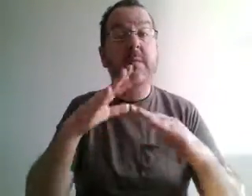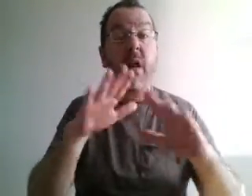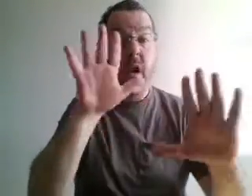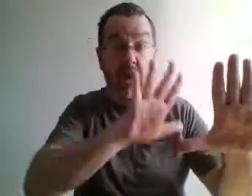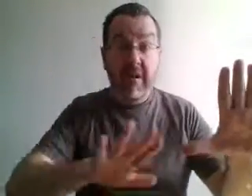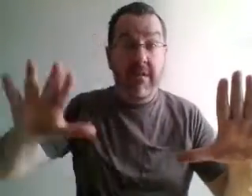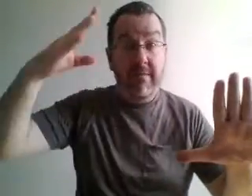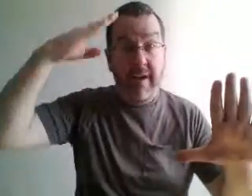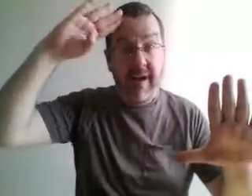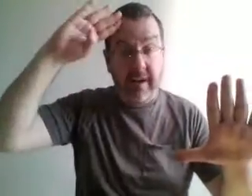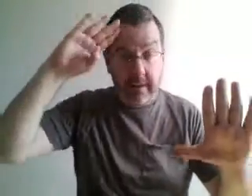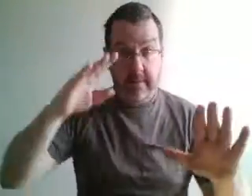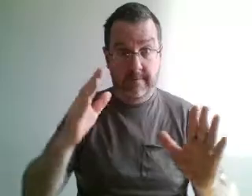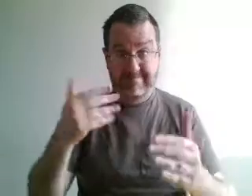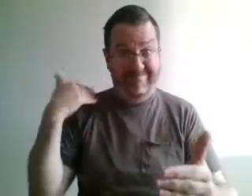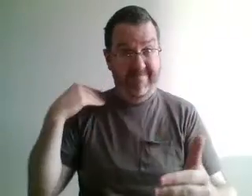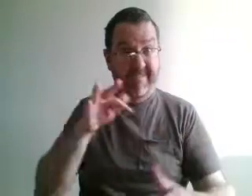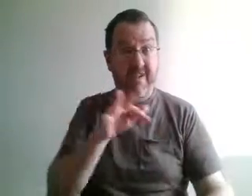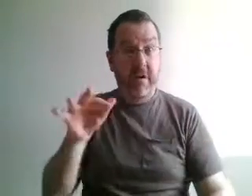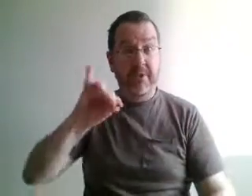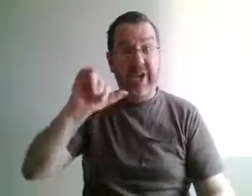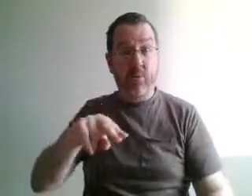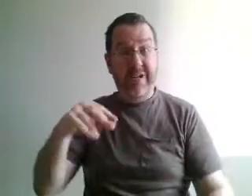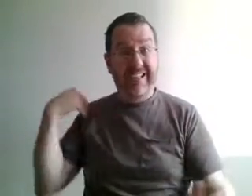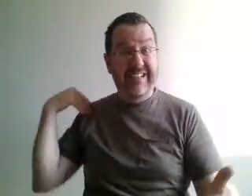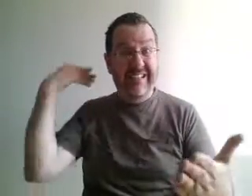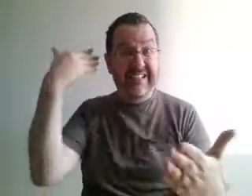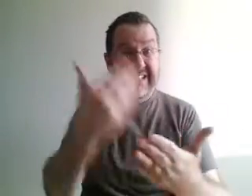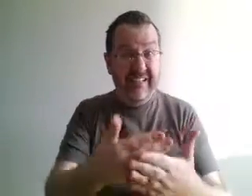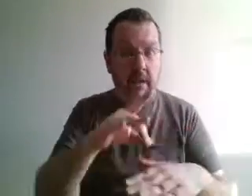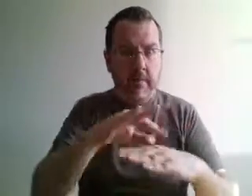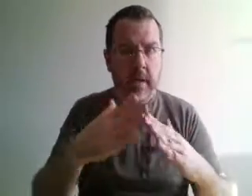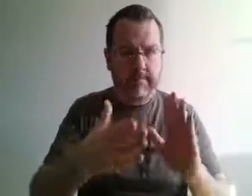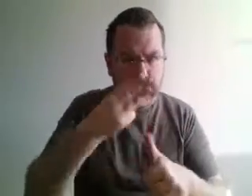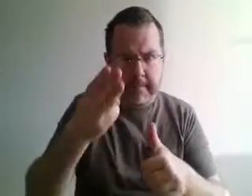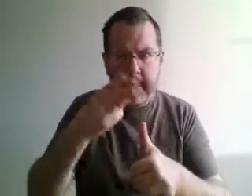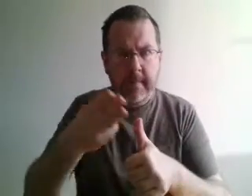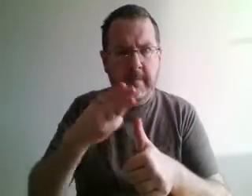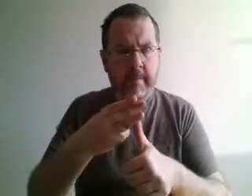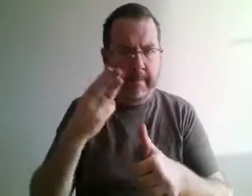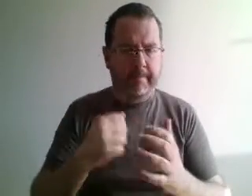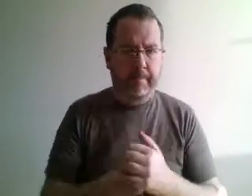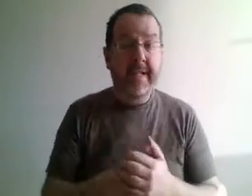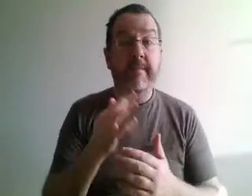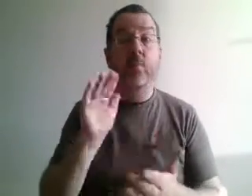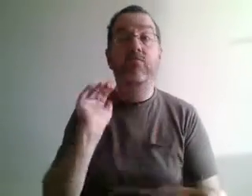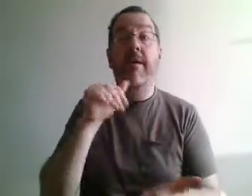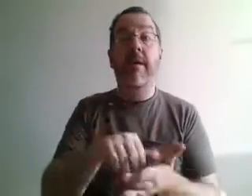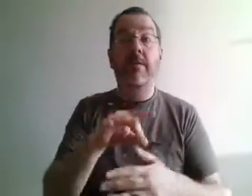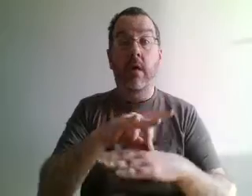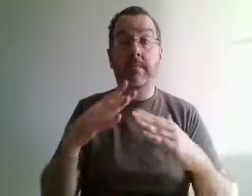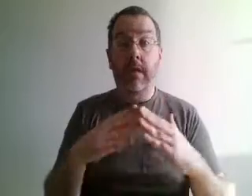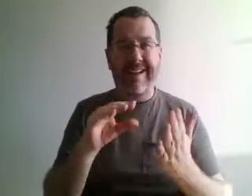for this since January. There are pathways into which, when you come into a hospital, how